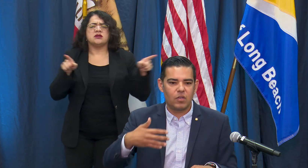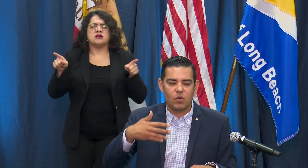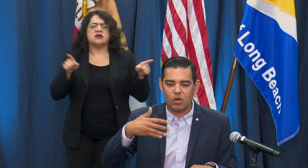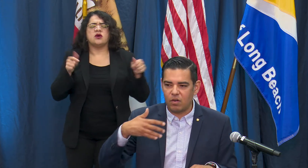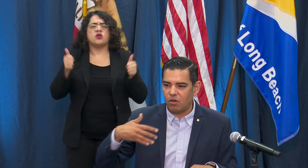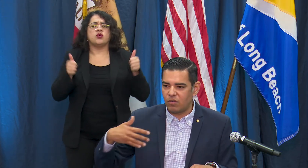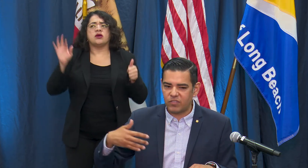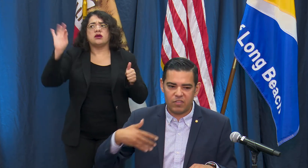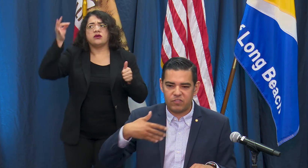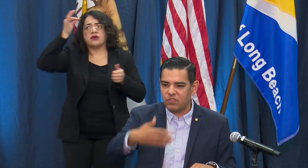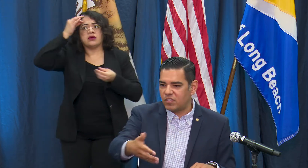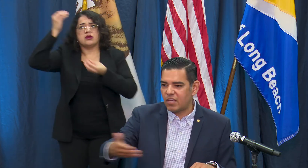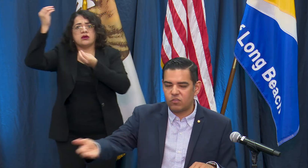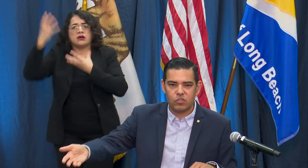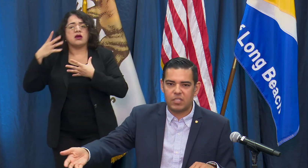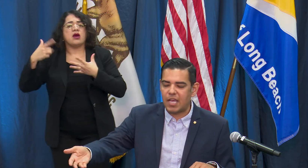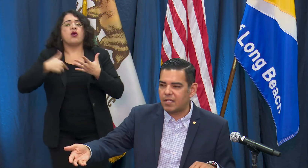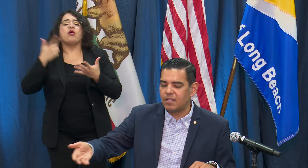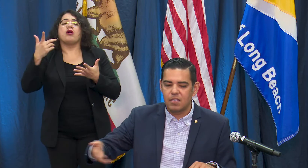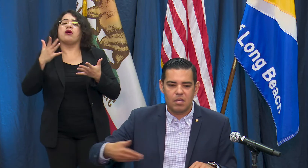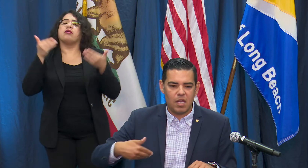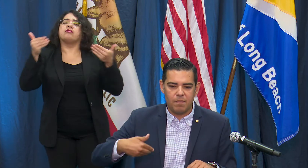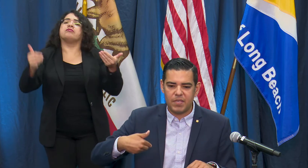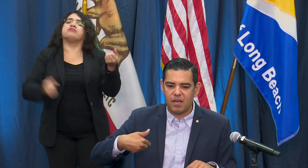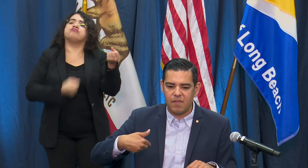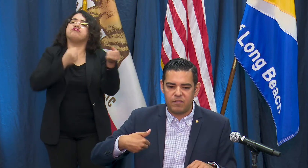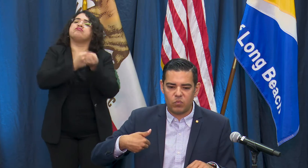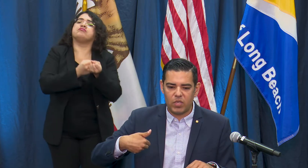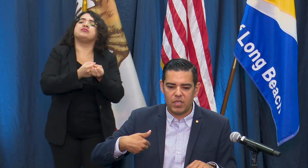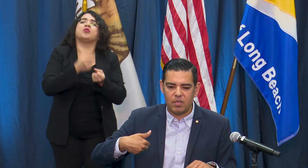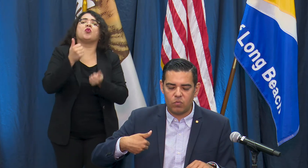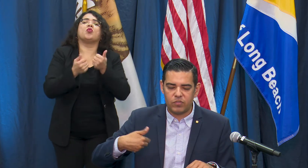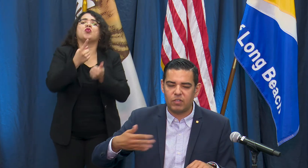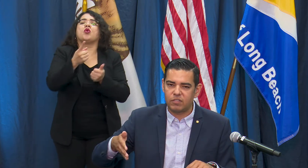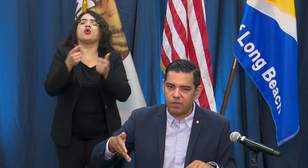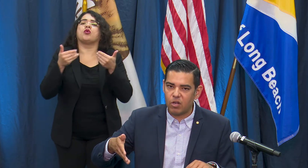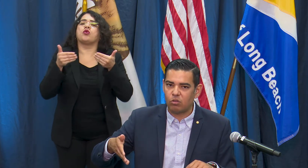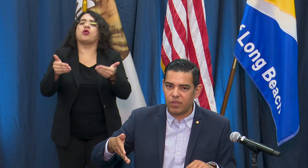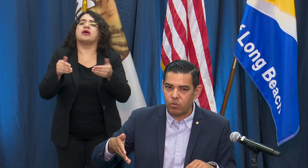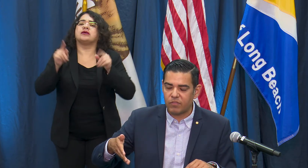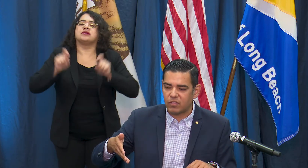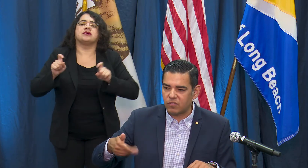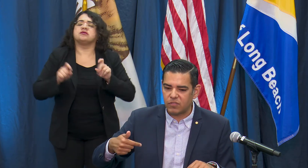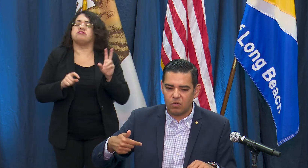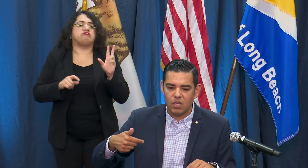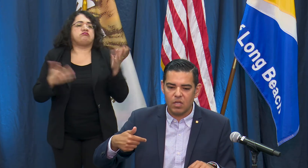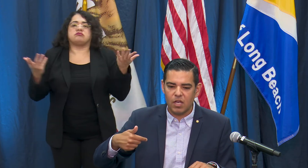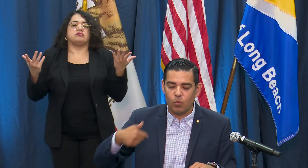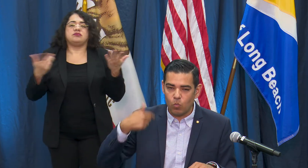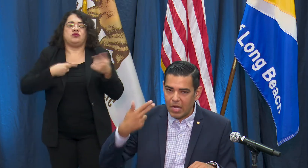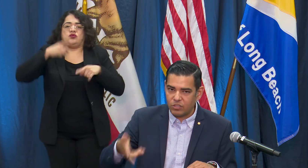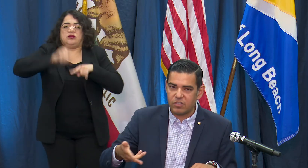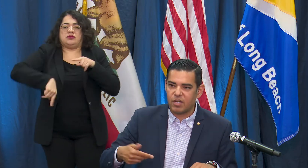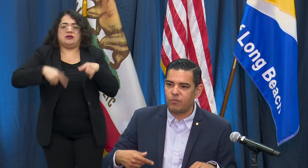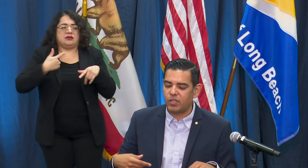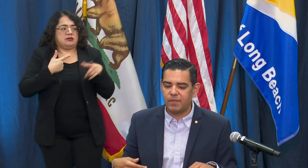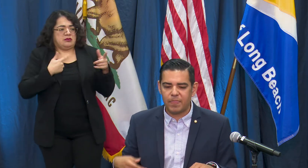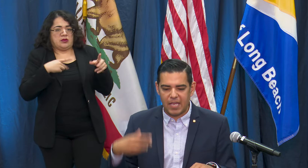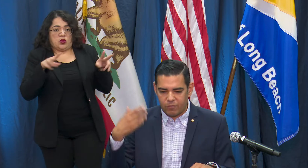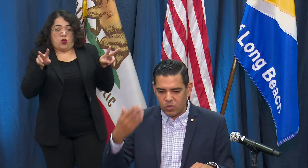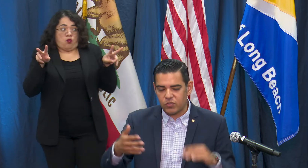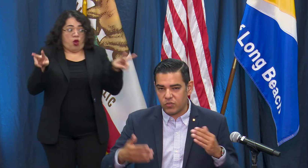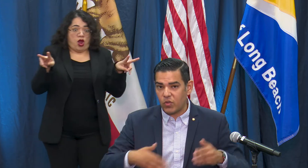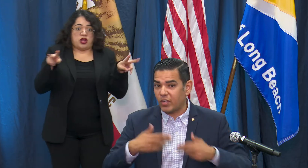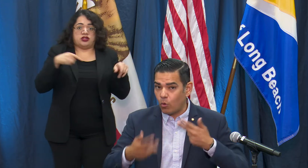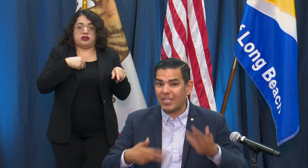endorse or say this is the test you should take because we're still, it's very early in the process. And so we're watching these carefully,